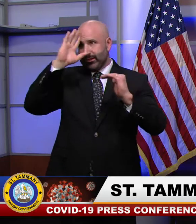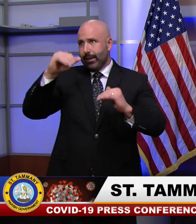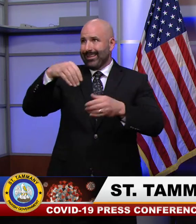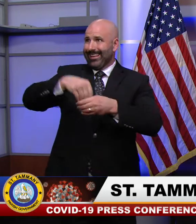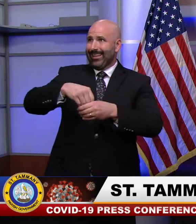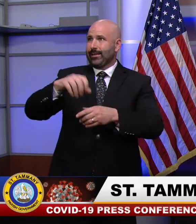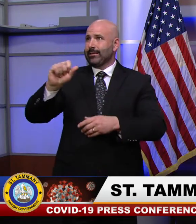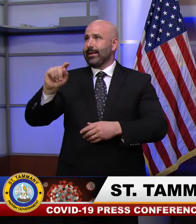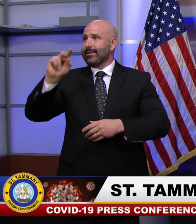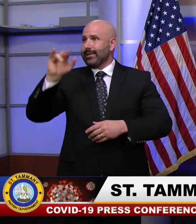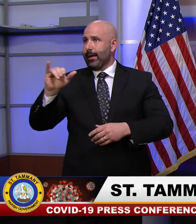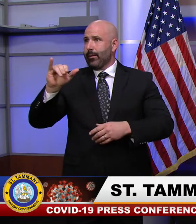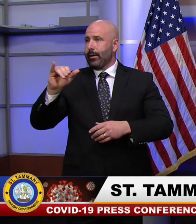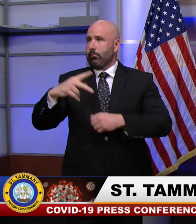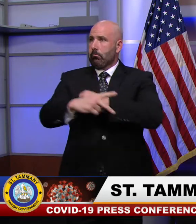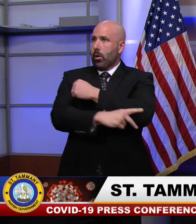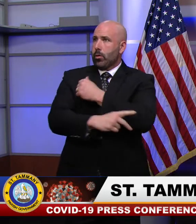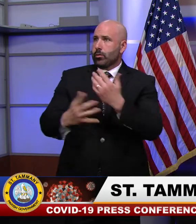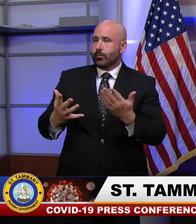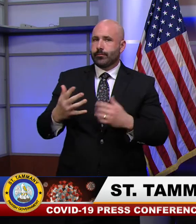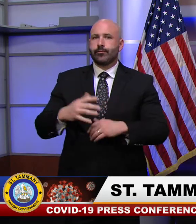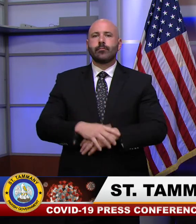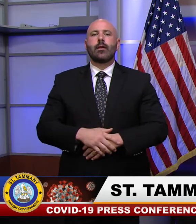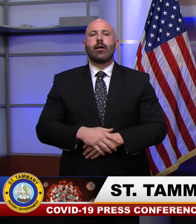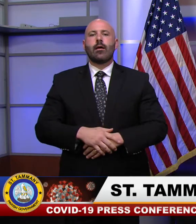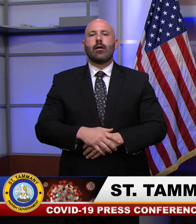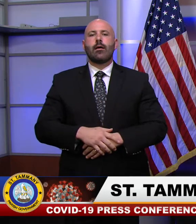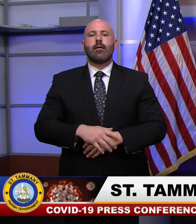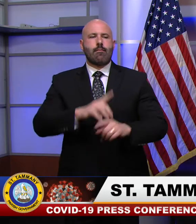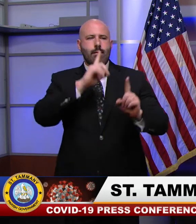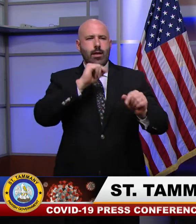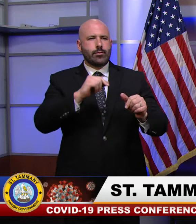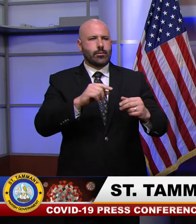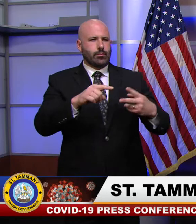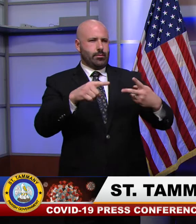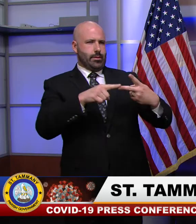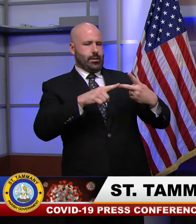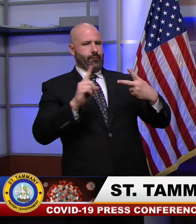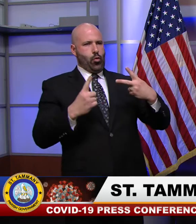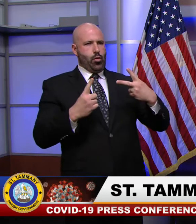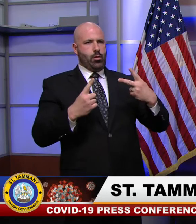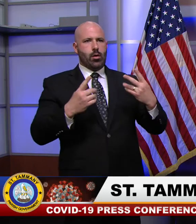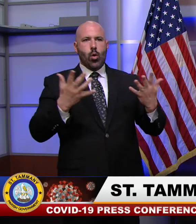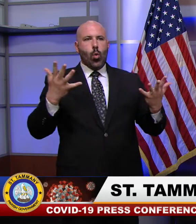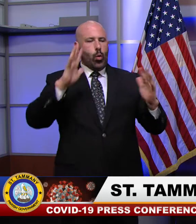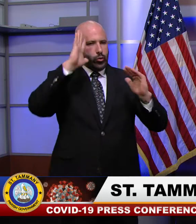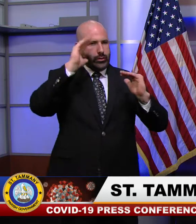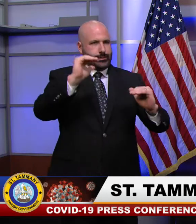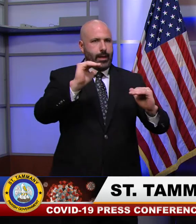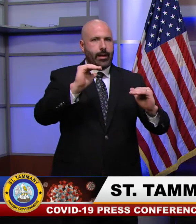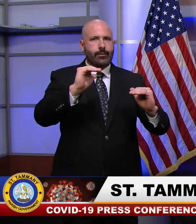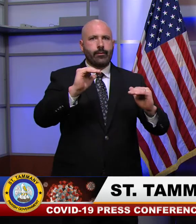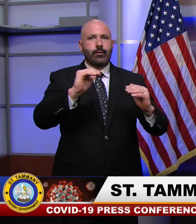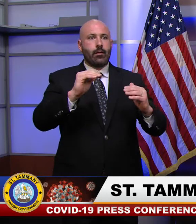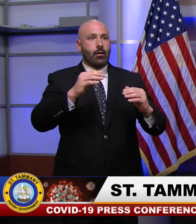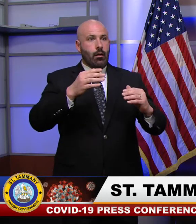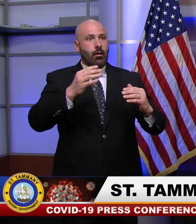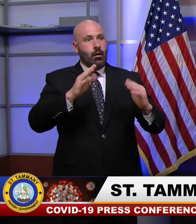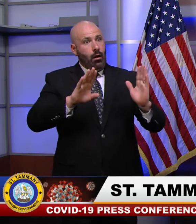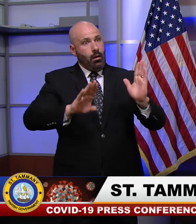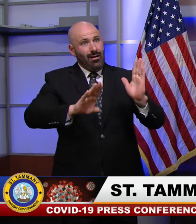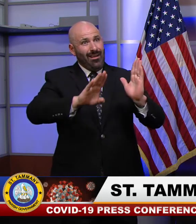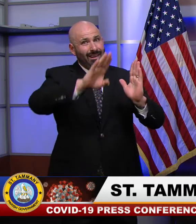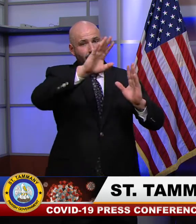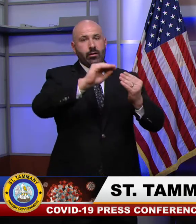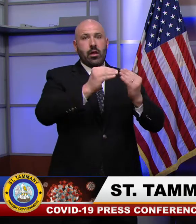I'll answer the second question first. I do not know what to expect as far as how high our numbers will go here in St.